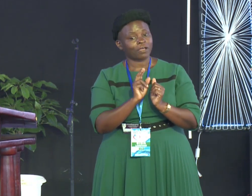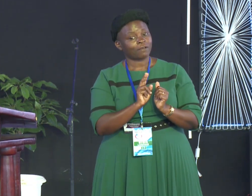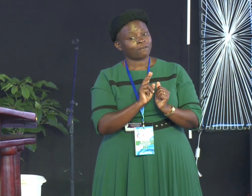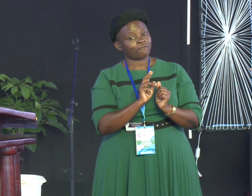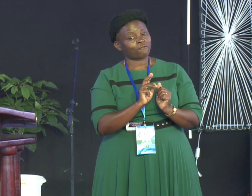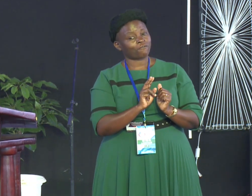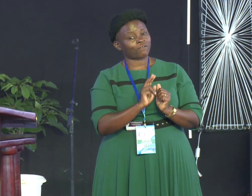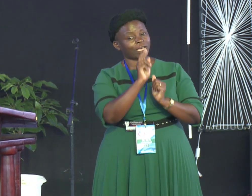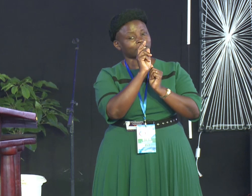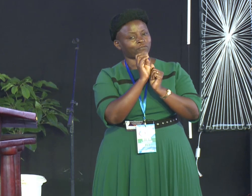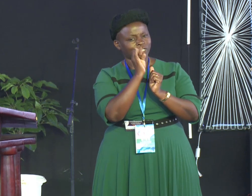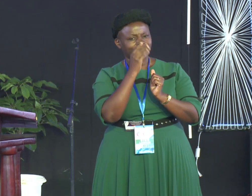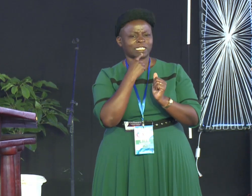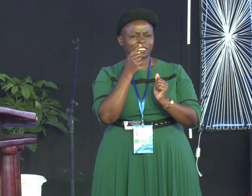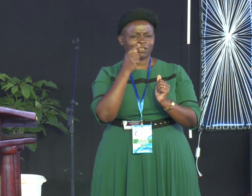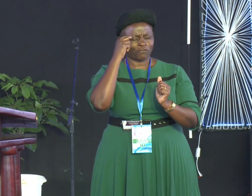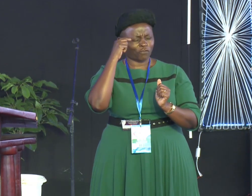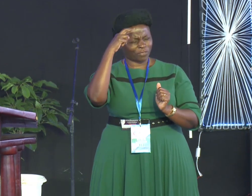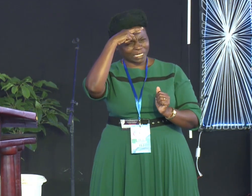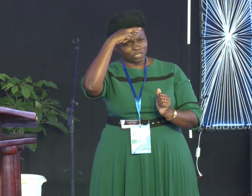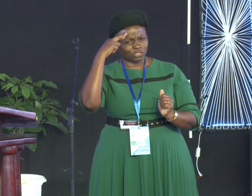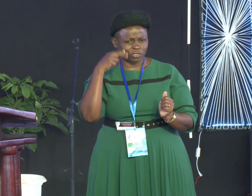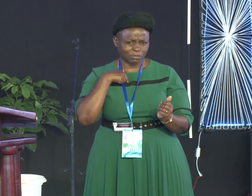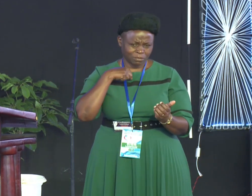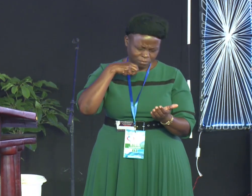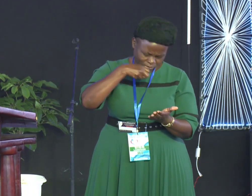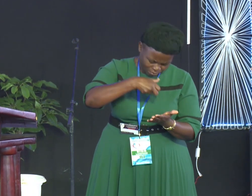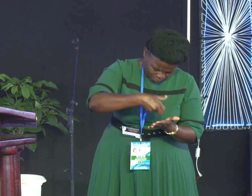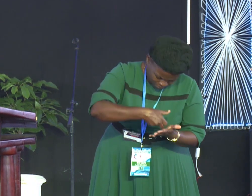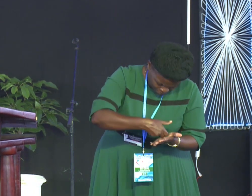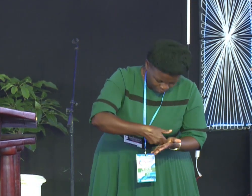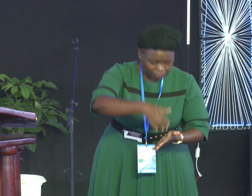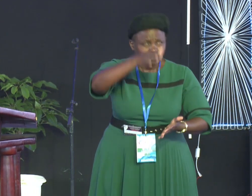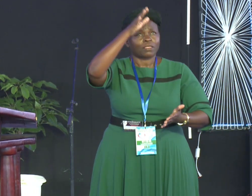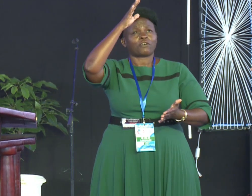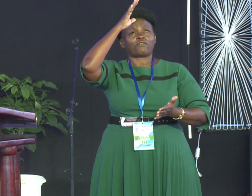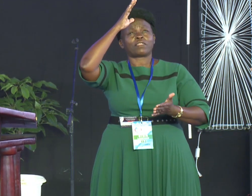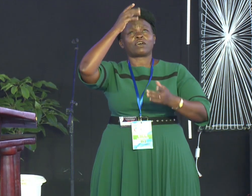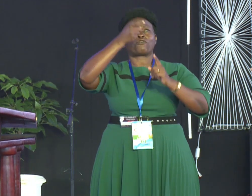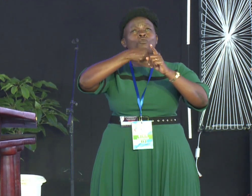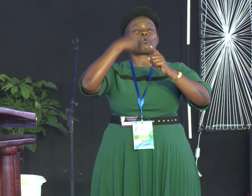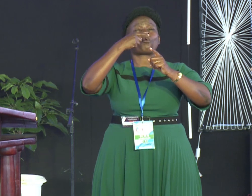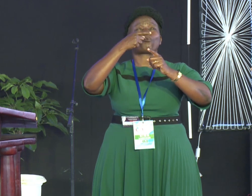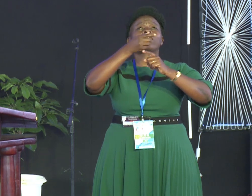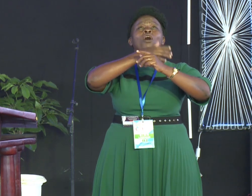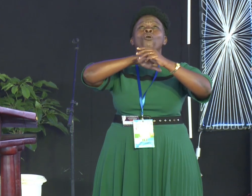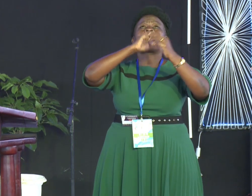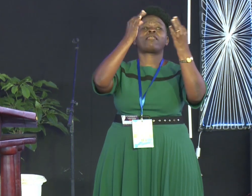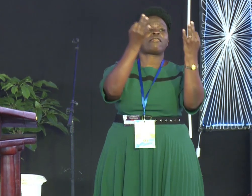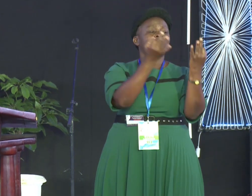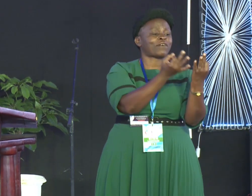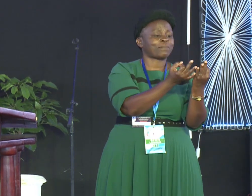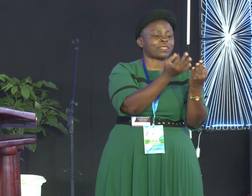reason I bow my knees to the Father of our Lord Jesus Christ, from whom the whole family in heaven and earth is named. Agamba